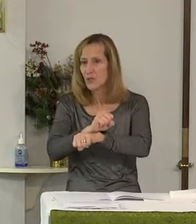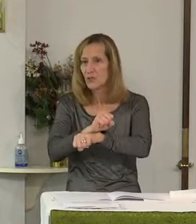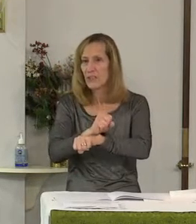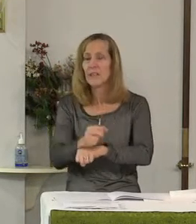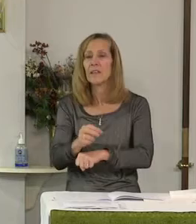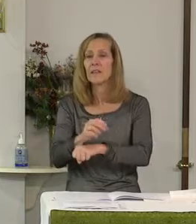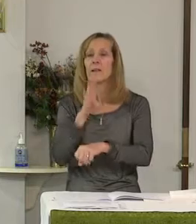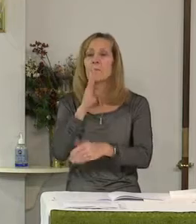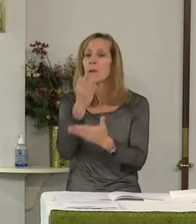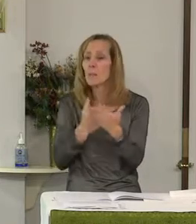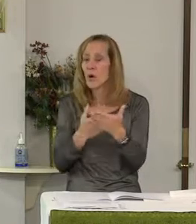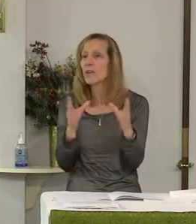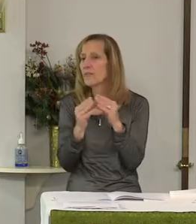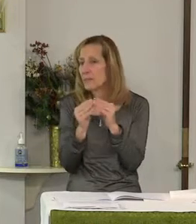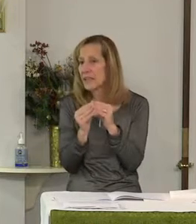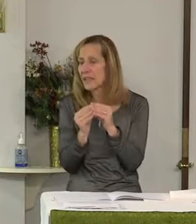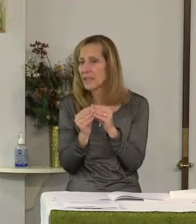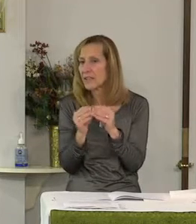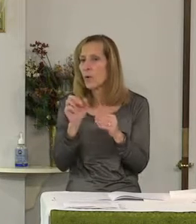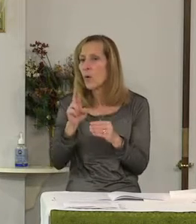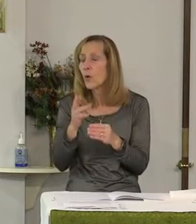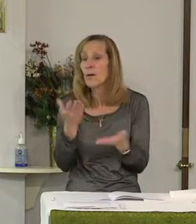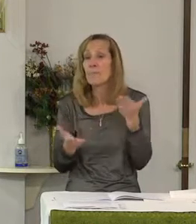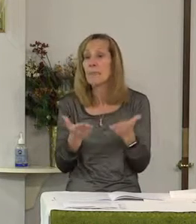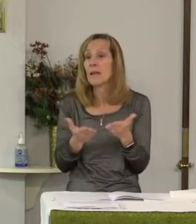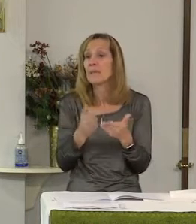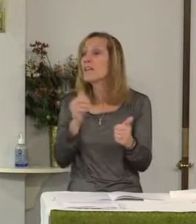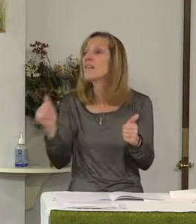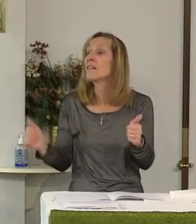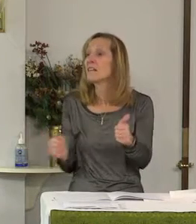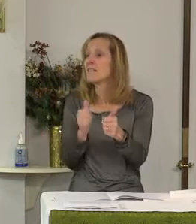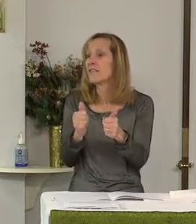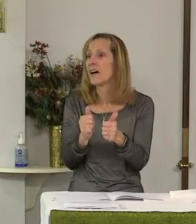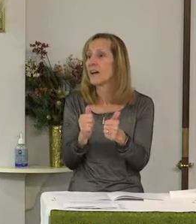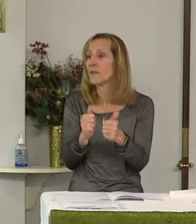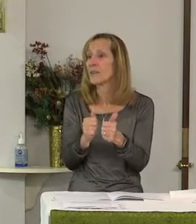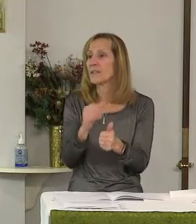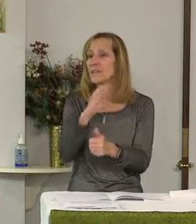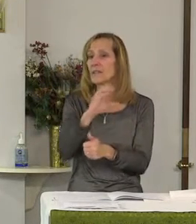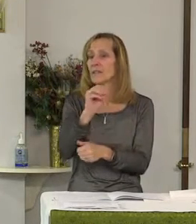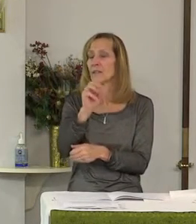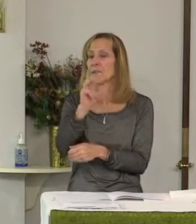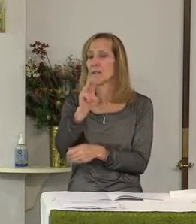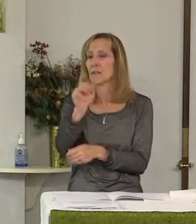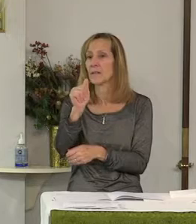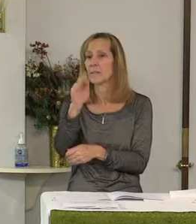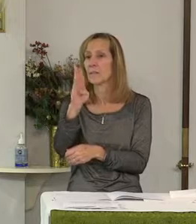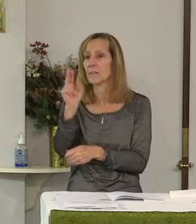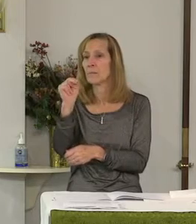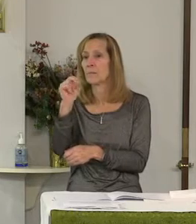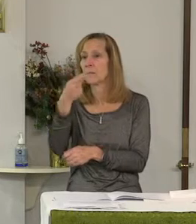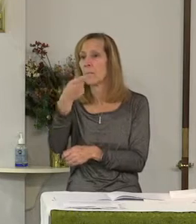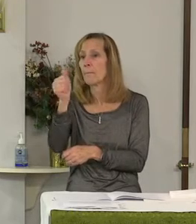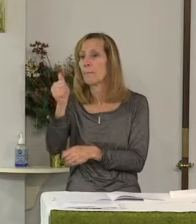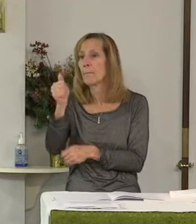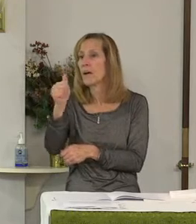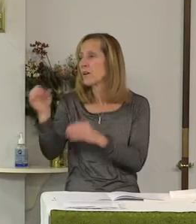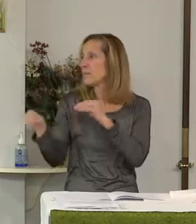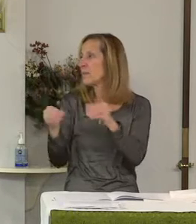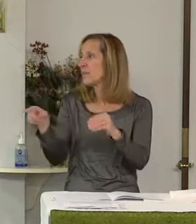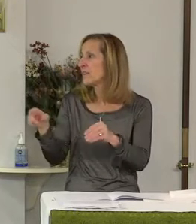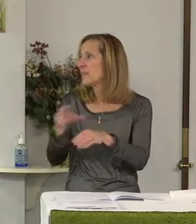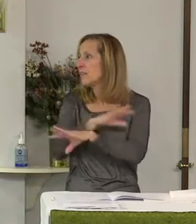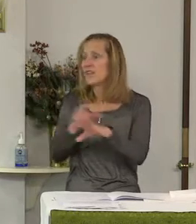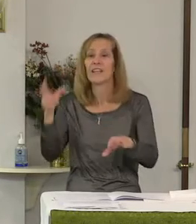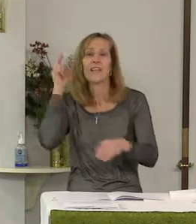others. Or it might be following the Cowabunga movement. You didn't get to